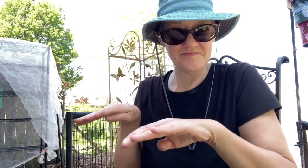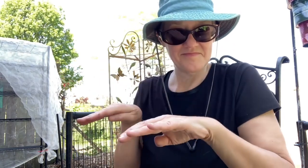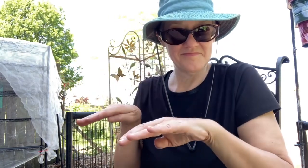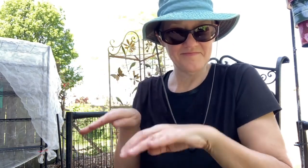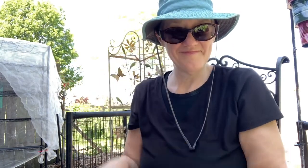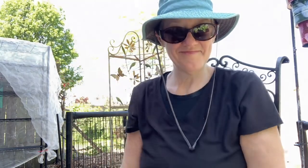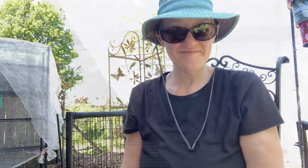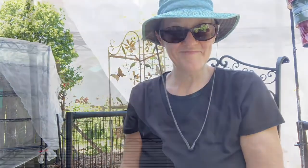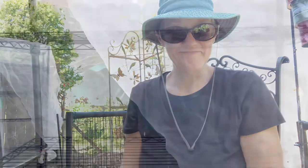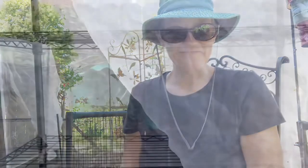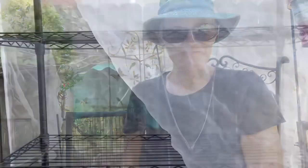shelf.